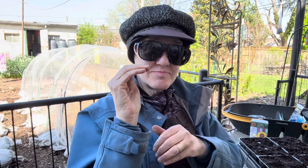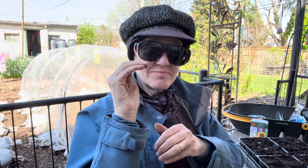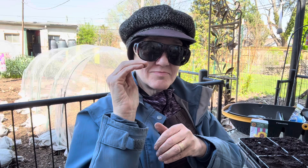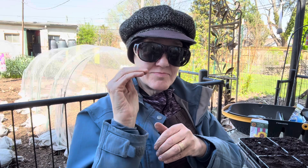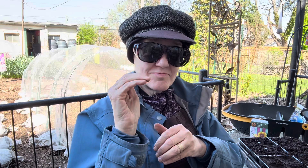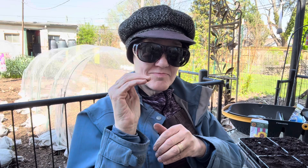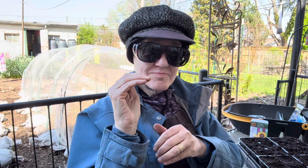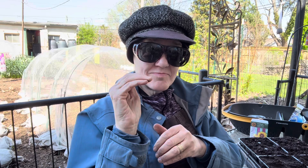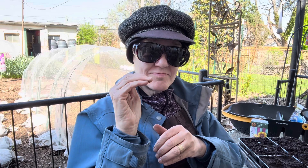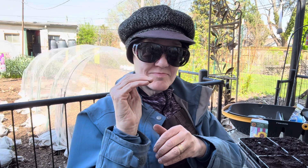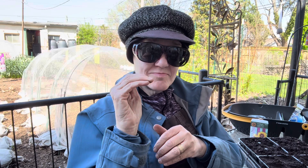to get shorter